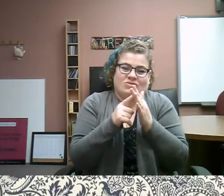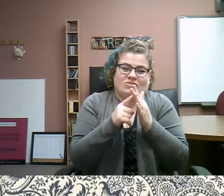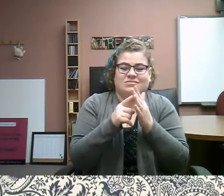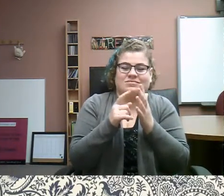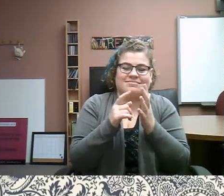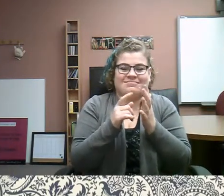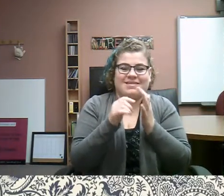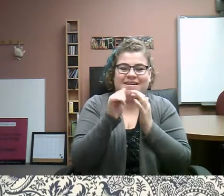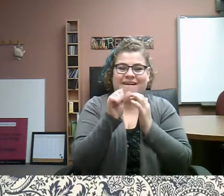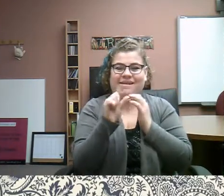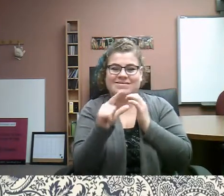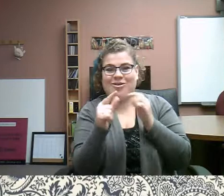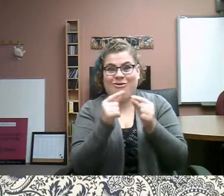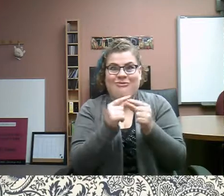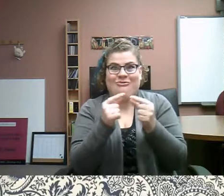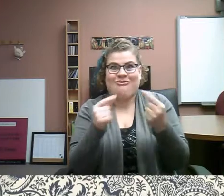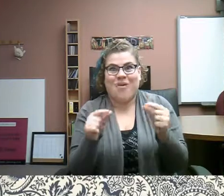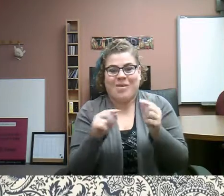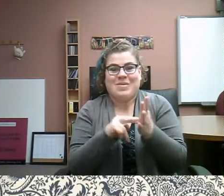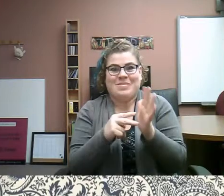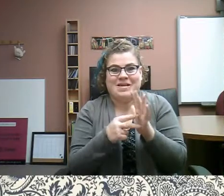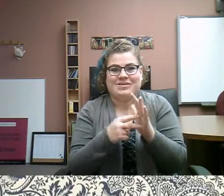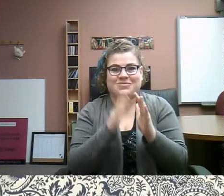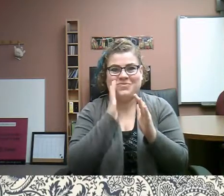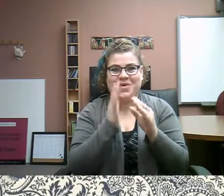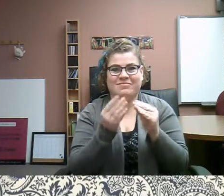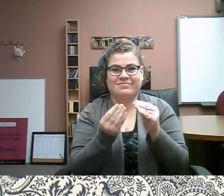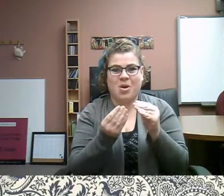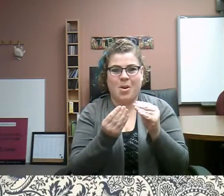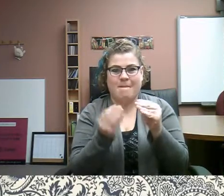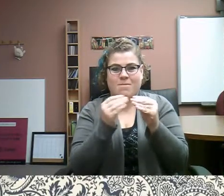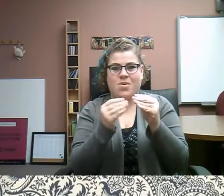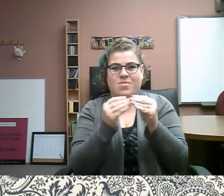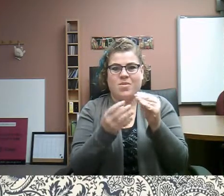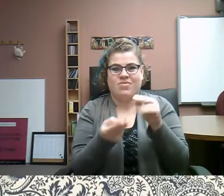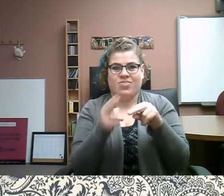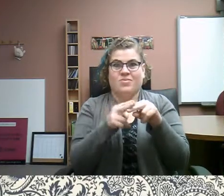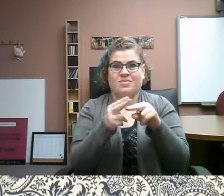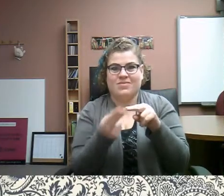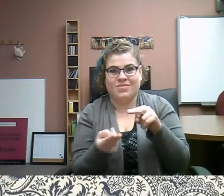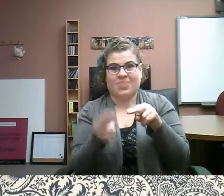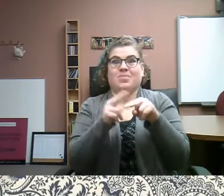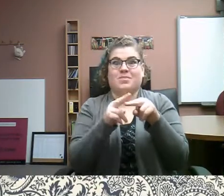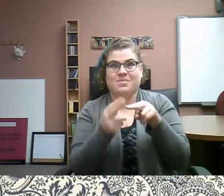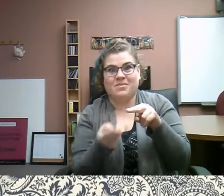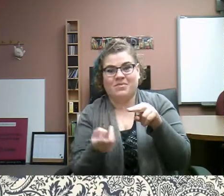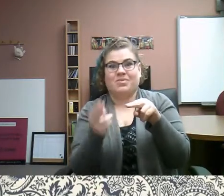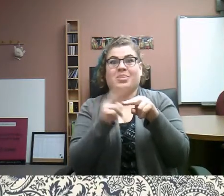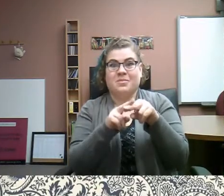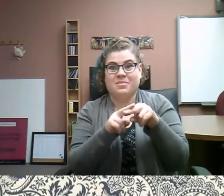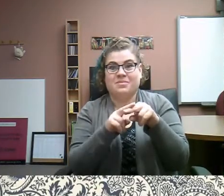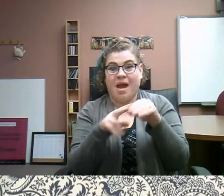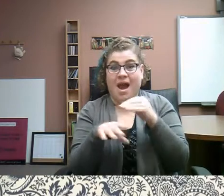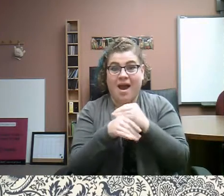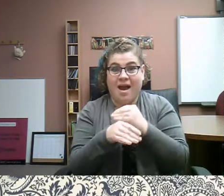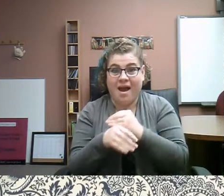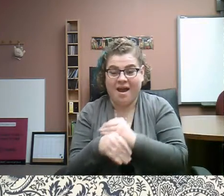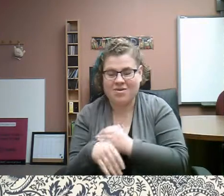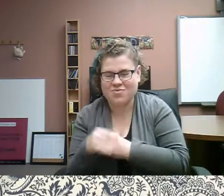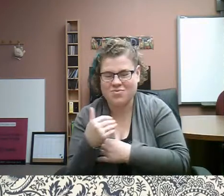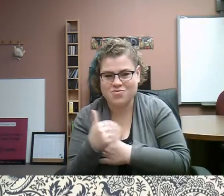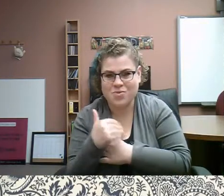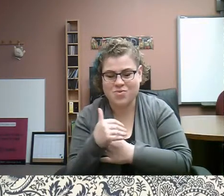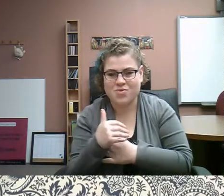we're now kind of starting to get a little bit into the ASL grammar. And it means that it's going to kind of build up onto